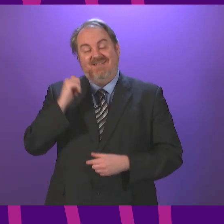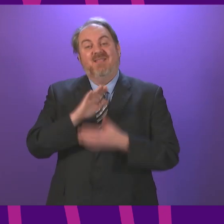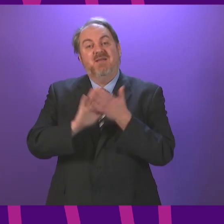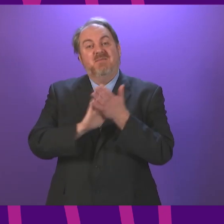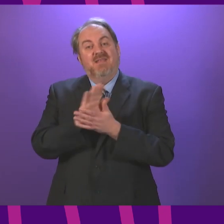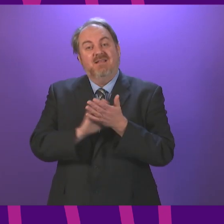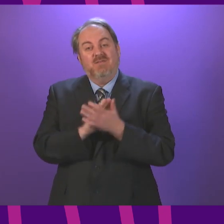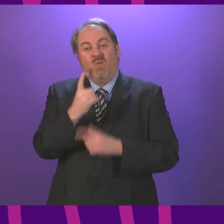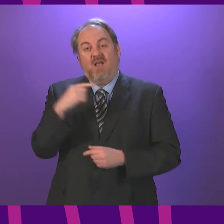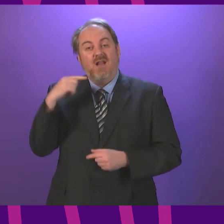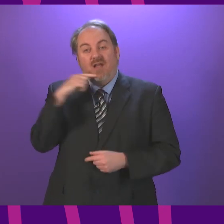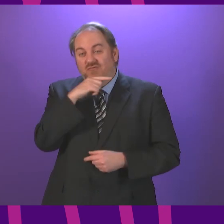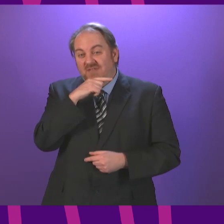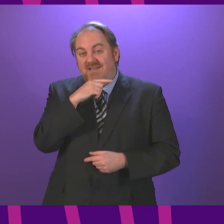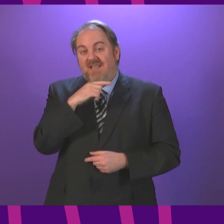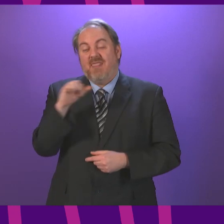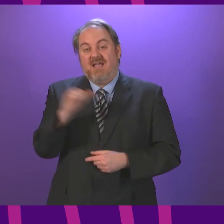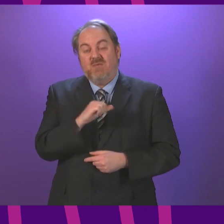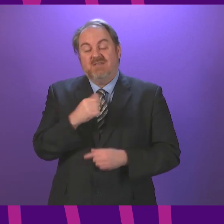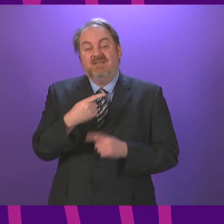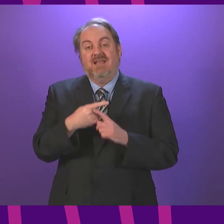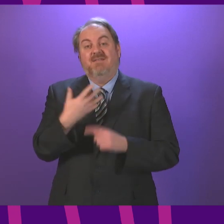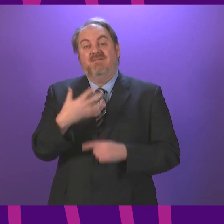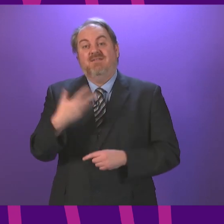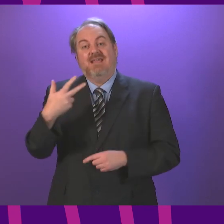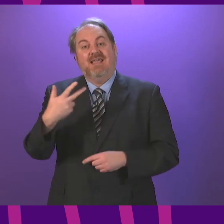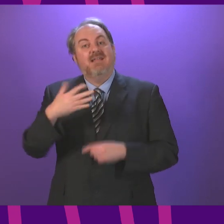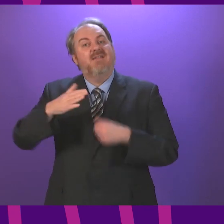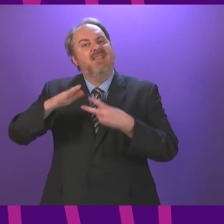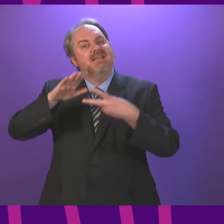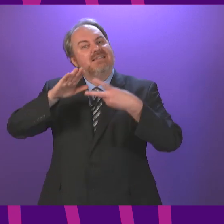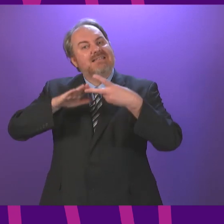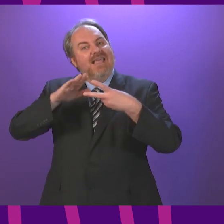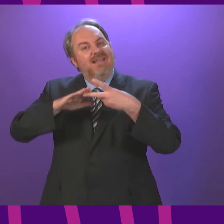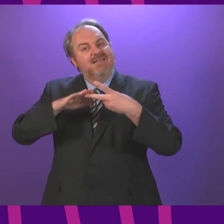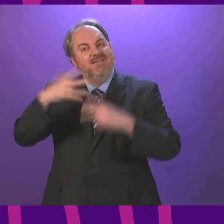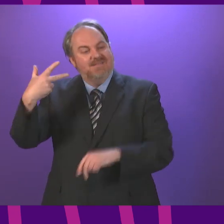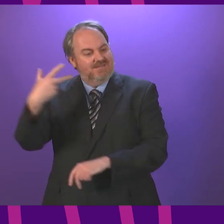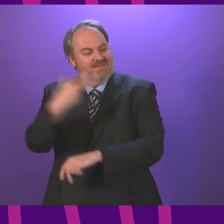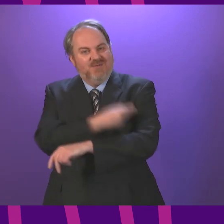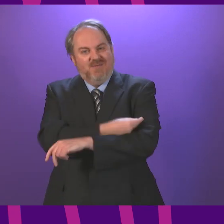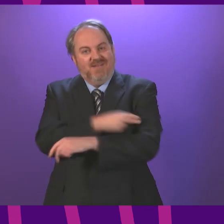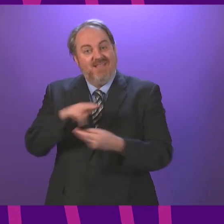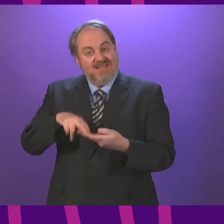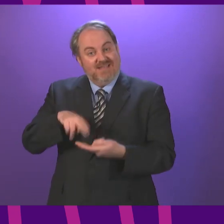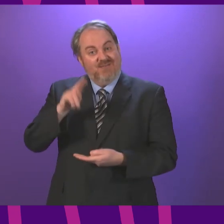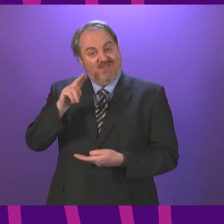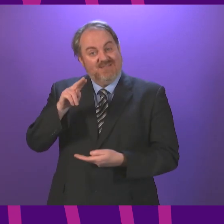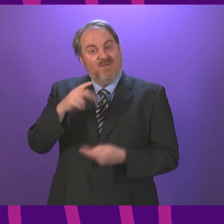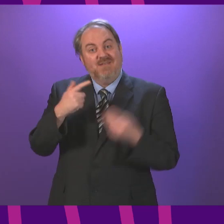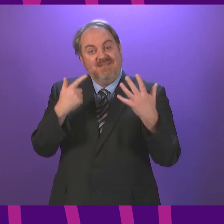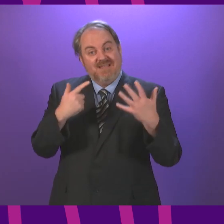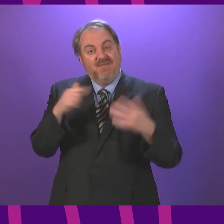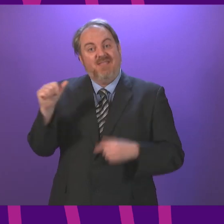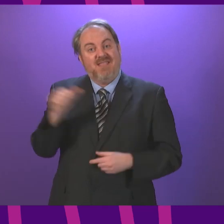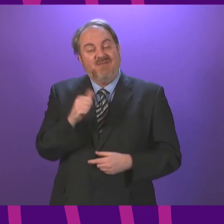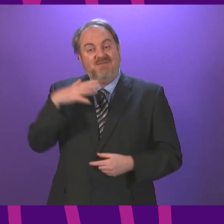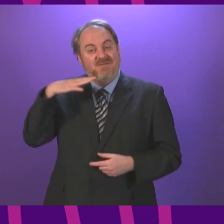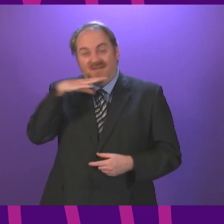100,058 people have also now received their second dose. That is an increase of 7,500 since yesterday,